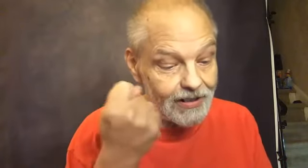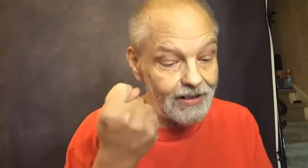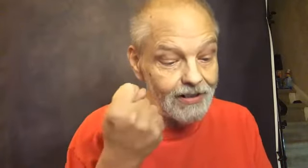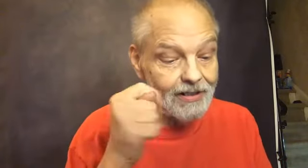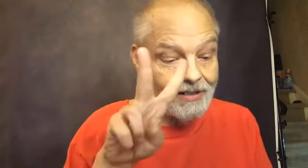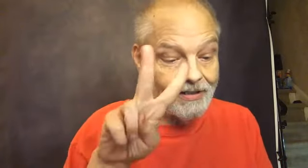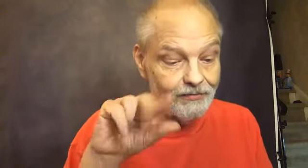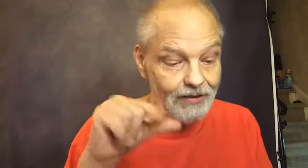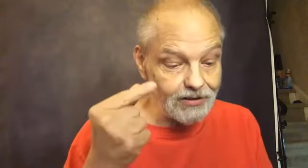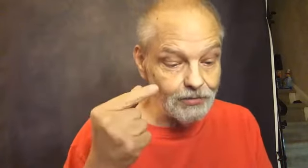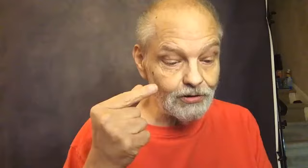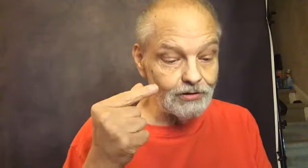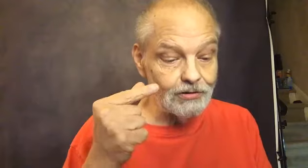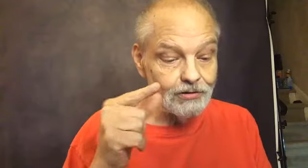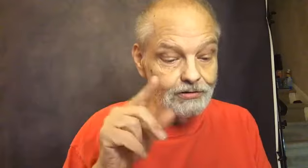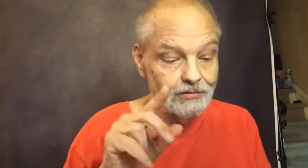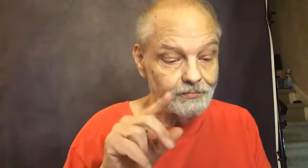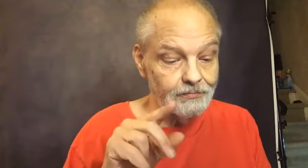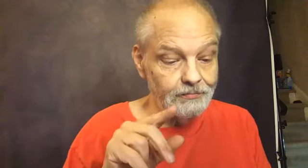Tuesday, vegetable.